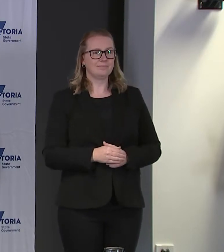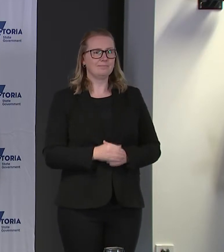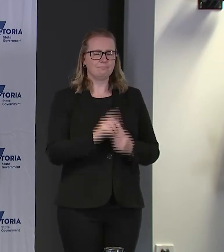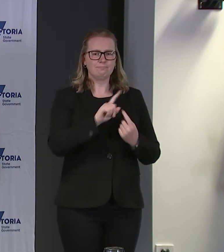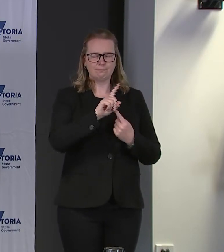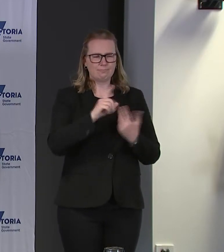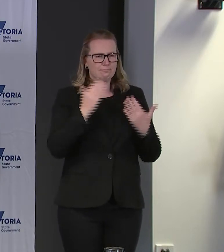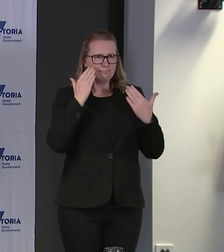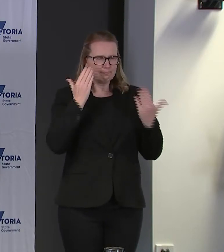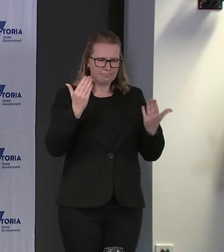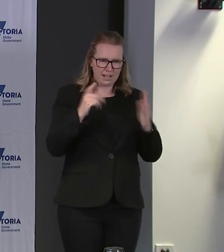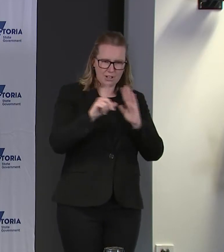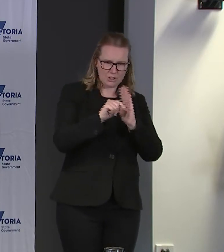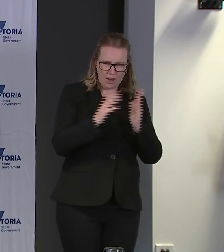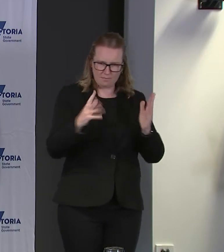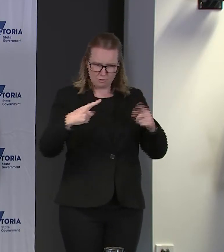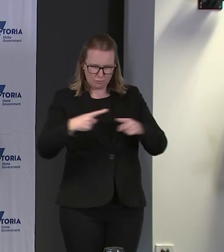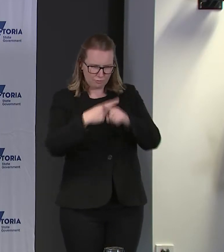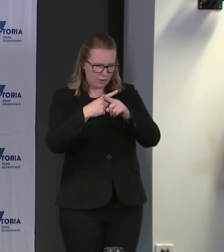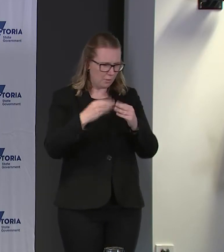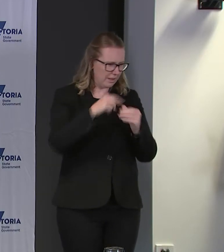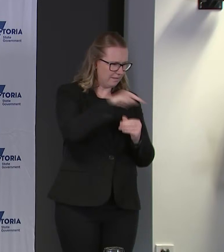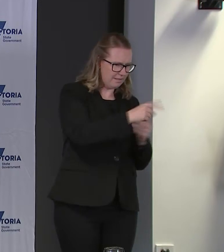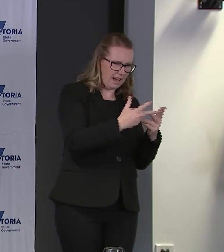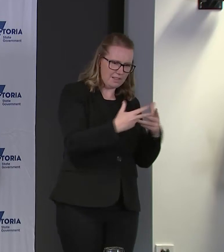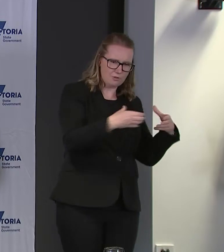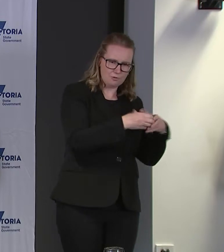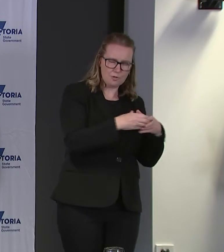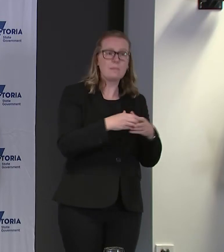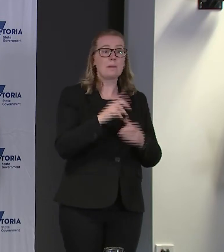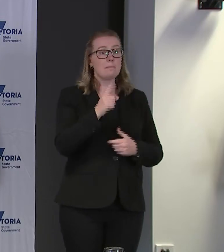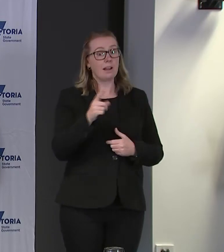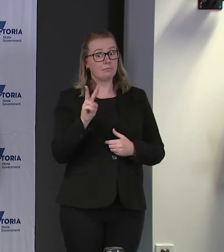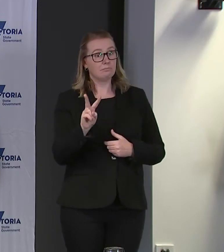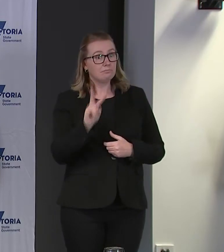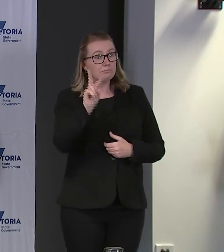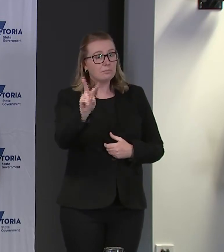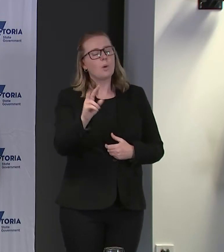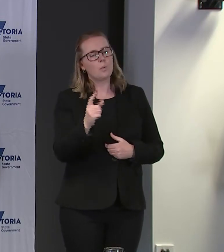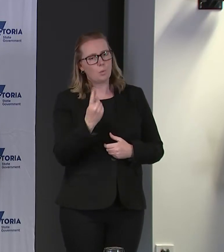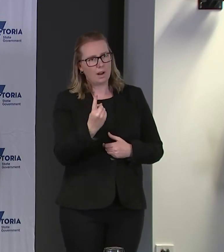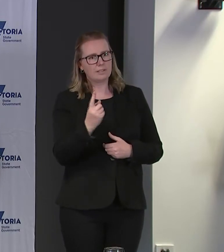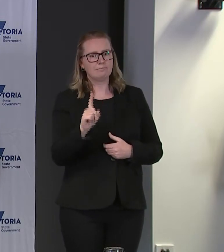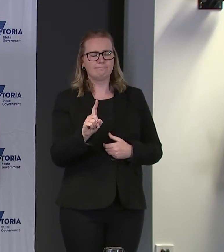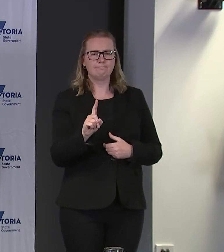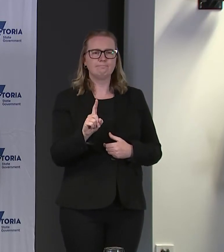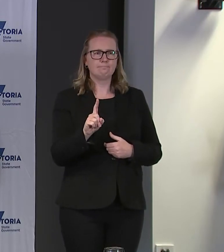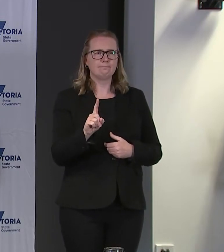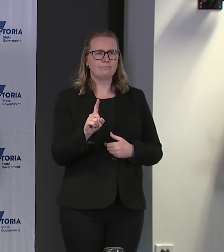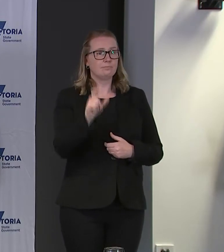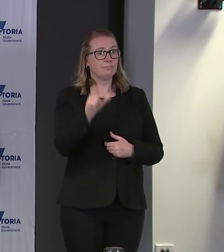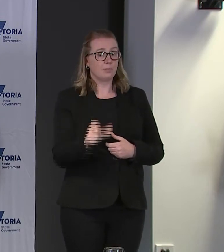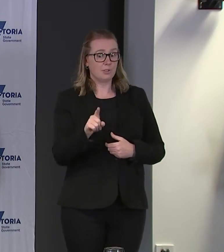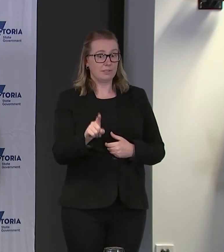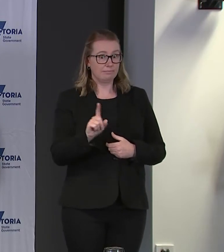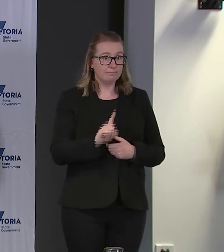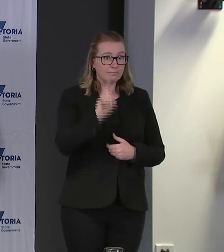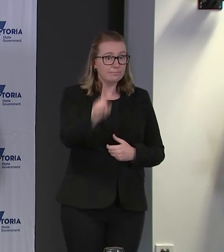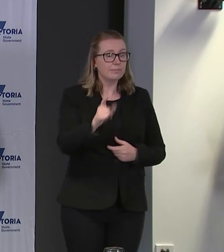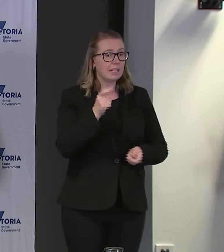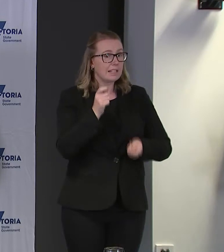definitive crossover time with known cases, but they did get tested, or at least one of them was prompted to get